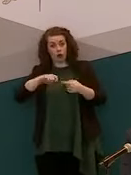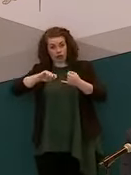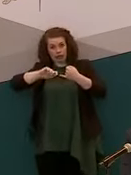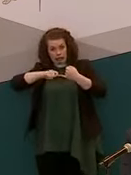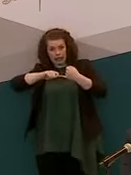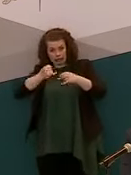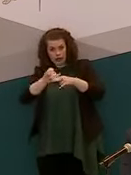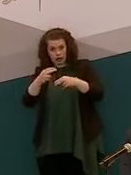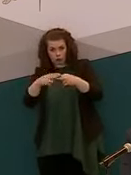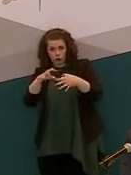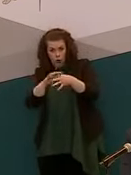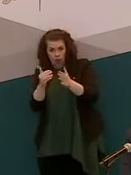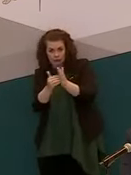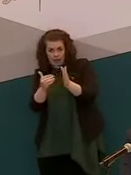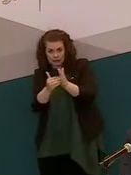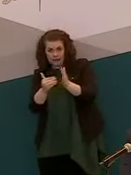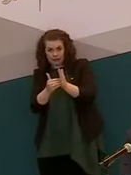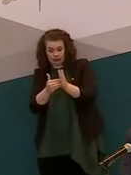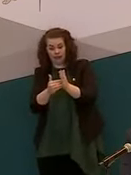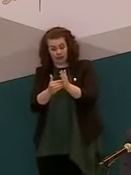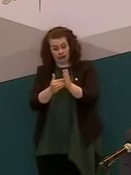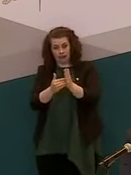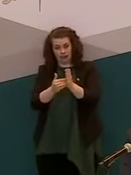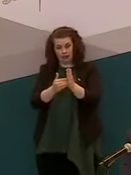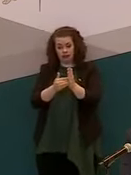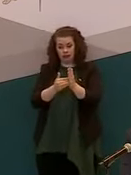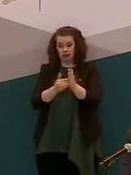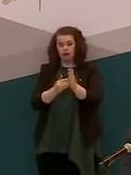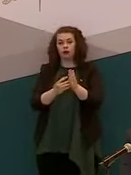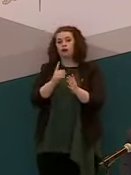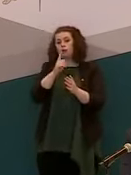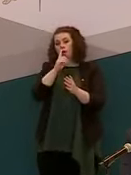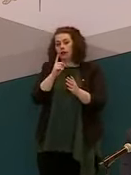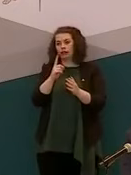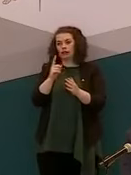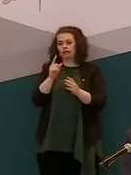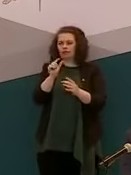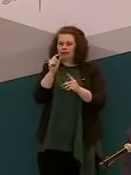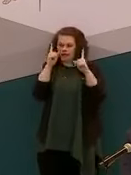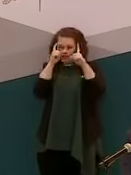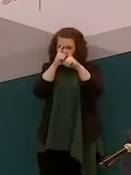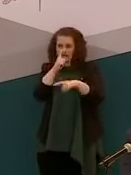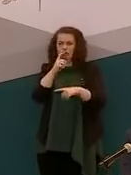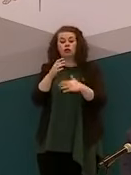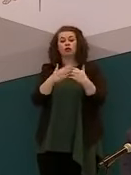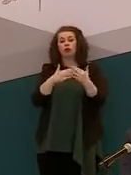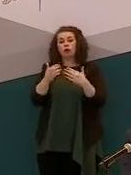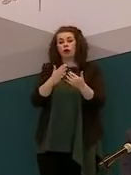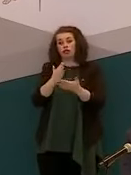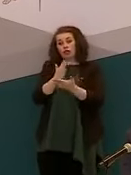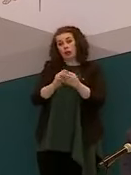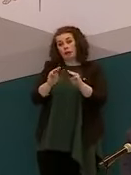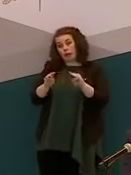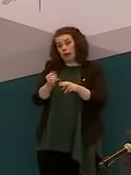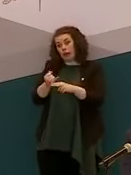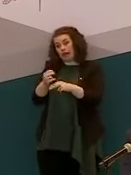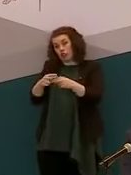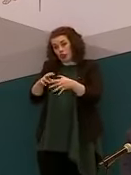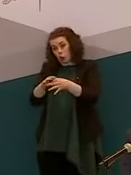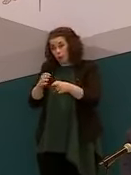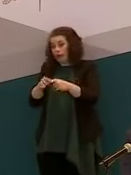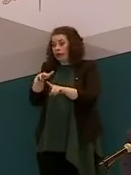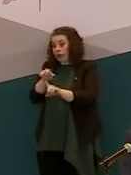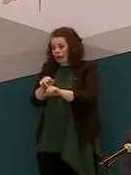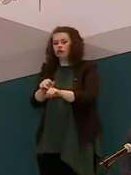there's surveillance carrying out in nursing homes. One of the complicating issues is some people from nursing homes are transferred to acute hospitals for care. So